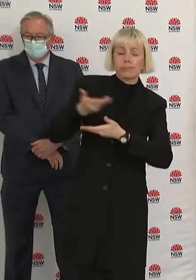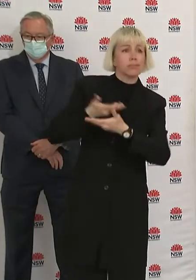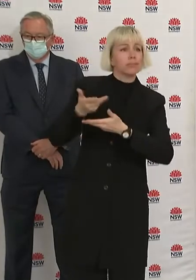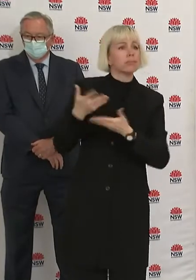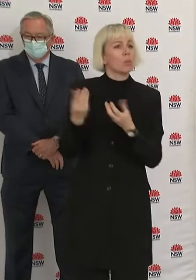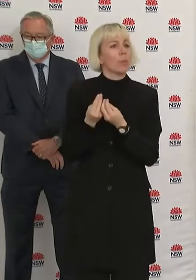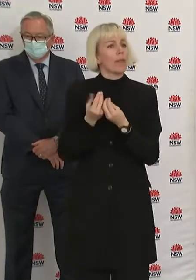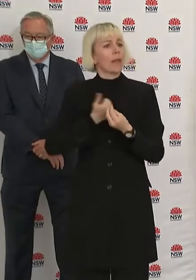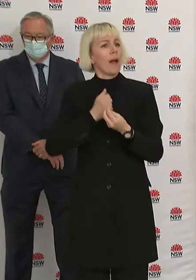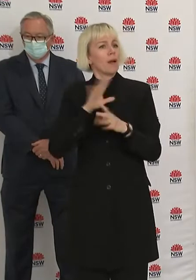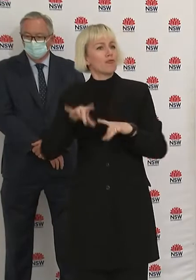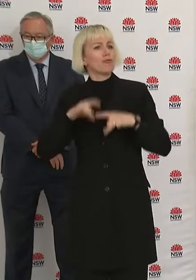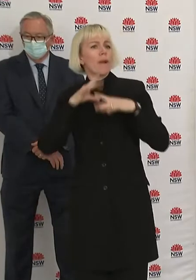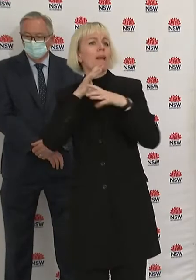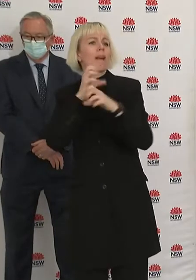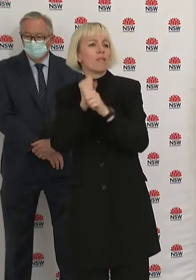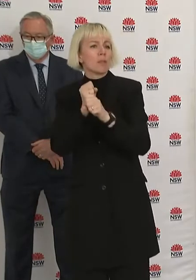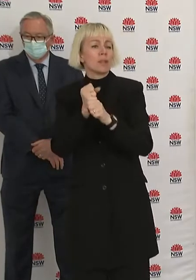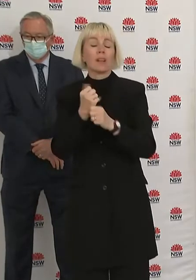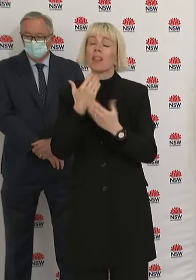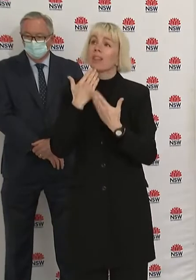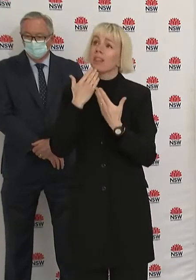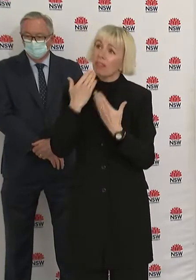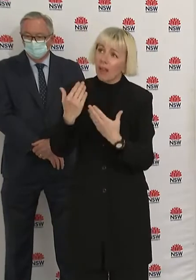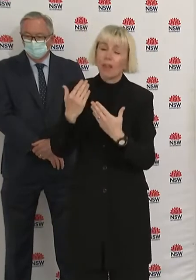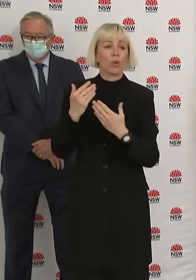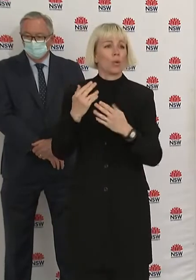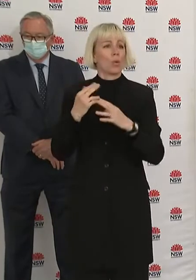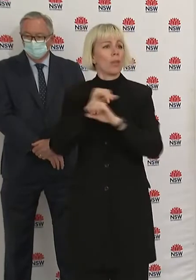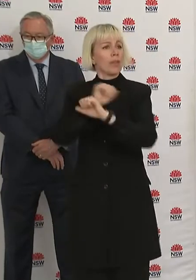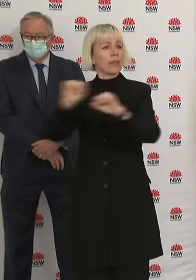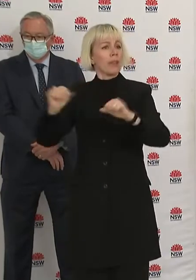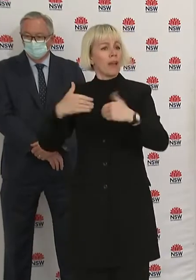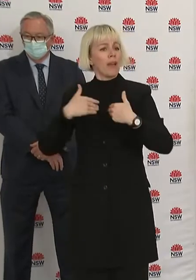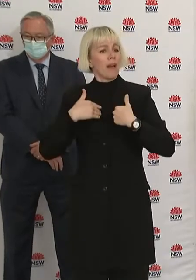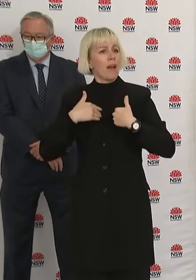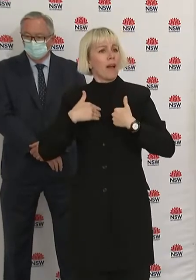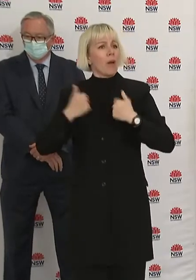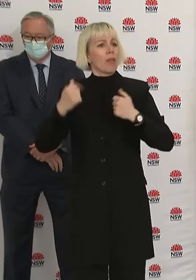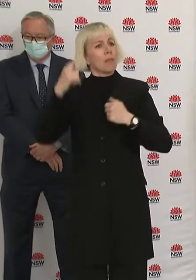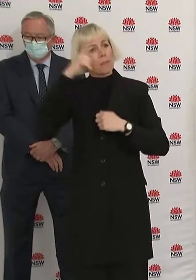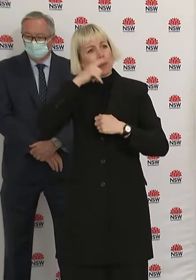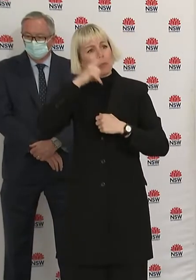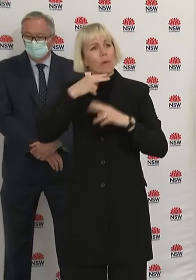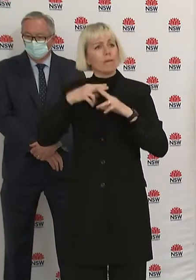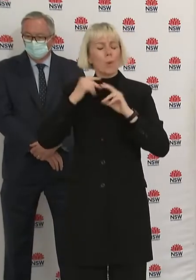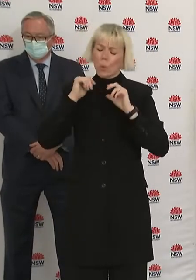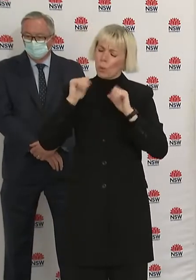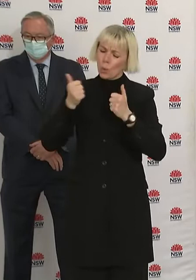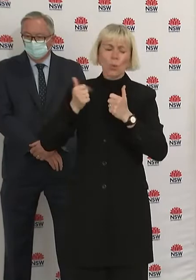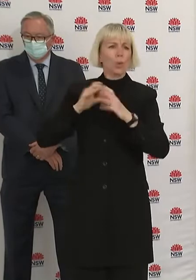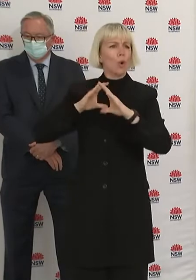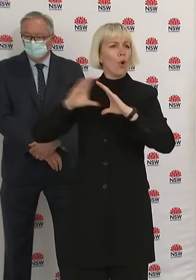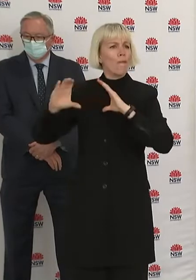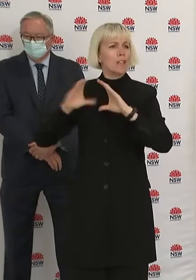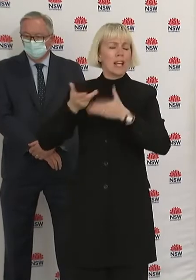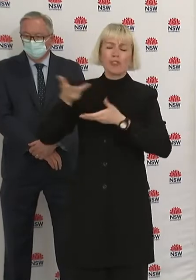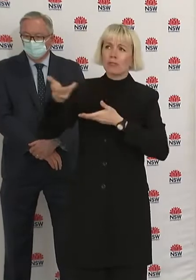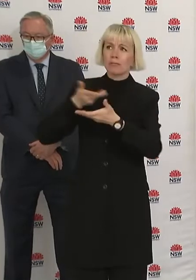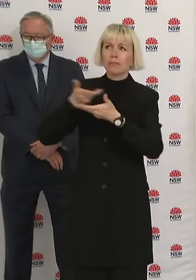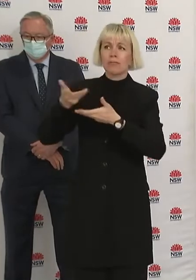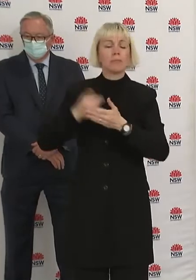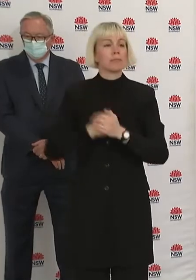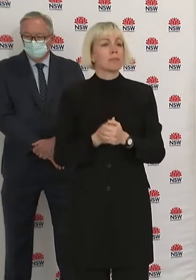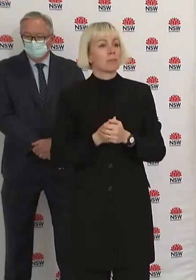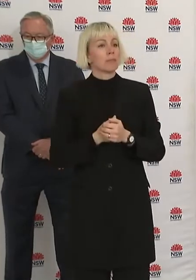I want to thank the federal government to date and their authorities for the constructive conversations we are having. But it would have been irresponsible for